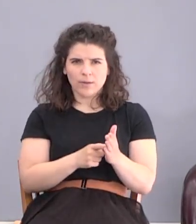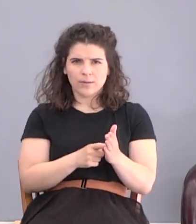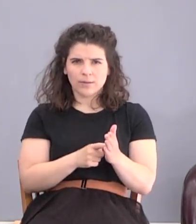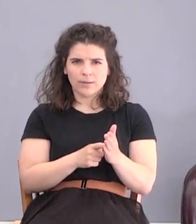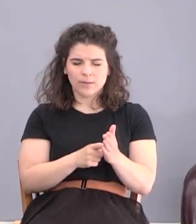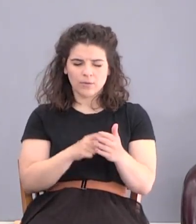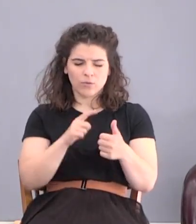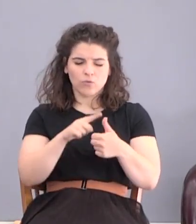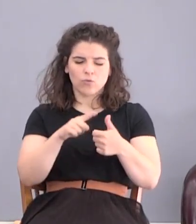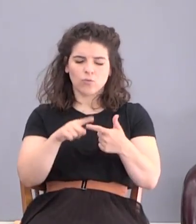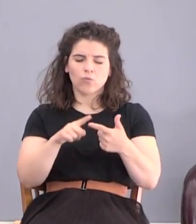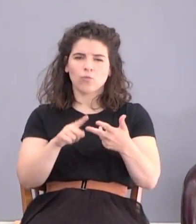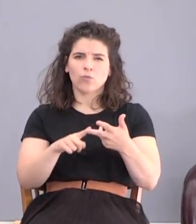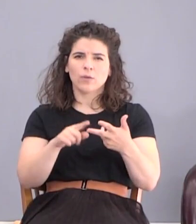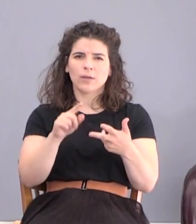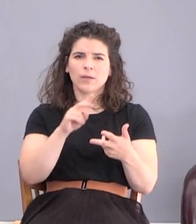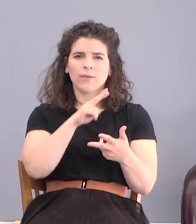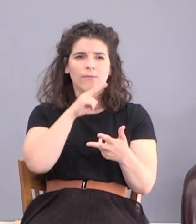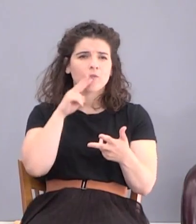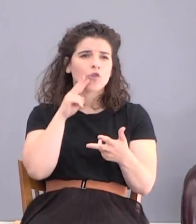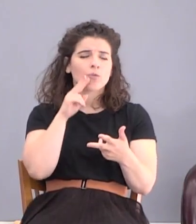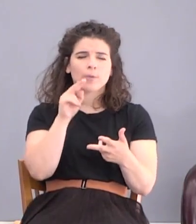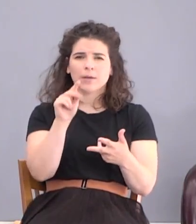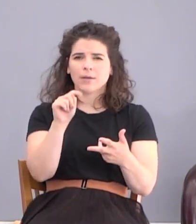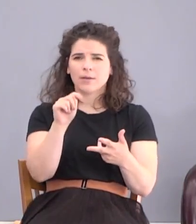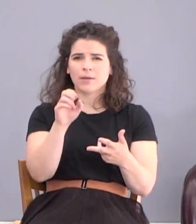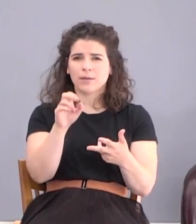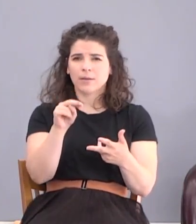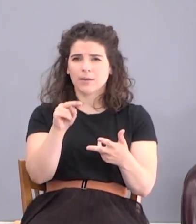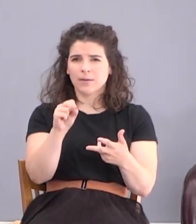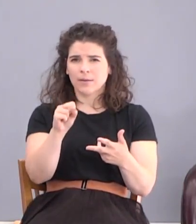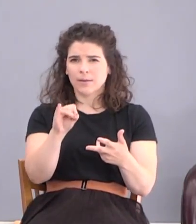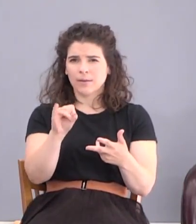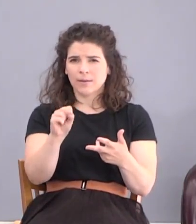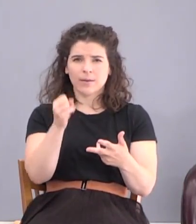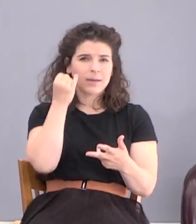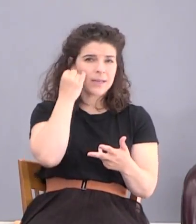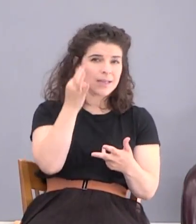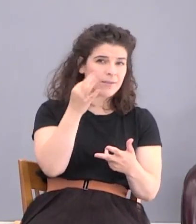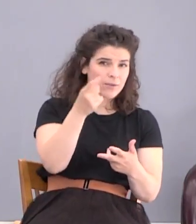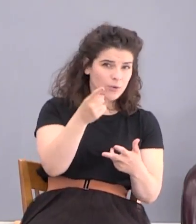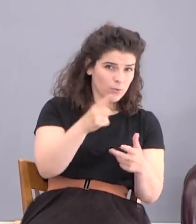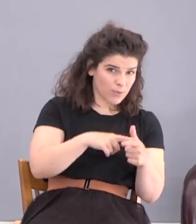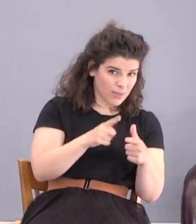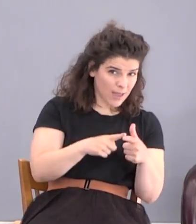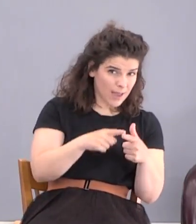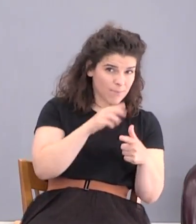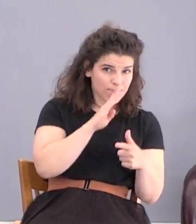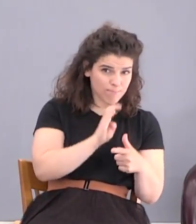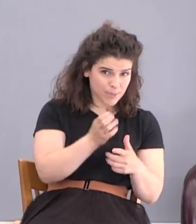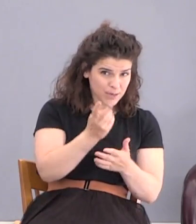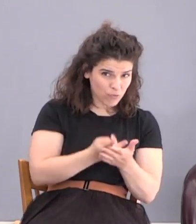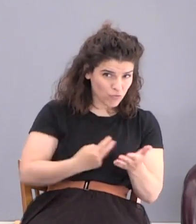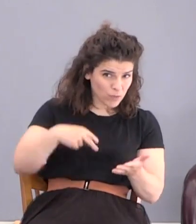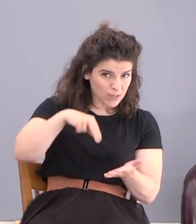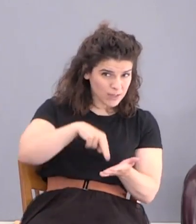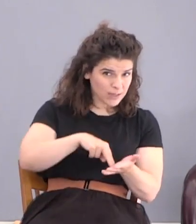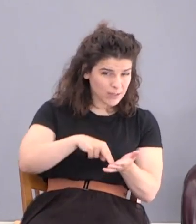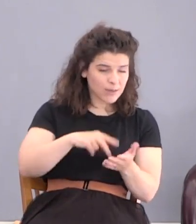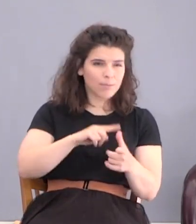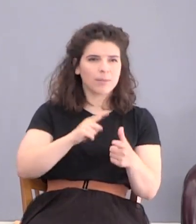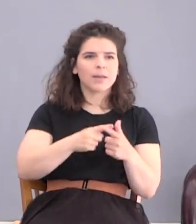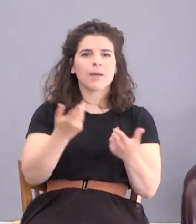three tenses. So in verse 1, it says, if ye then be risen. So that if you be risen, that's a past